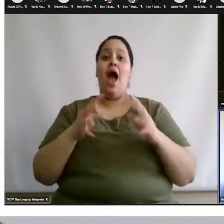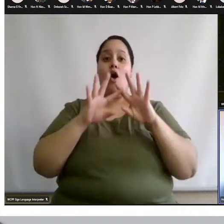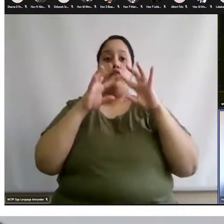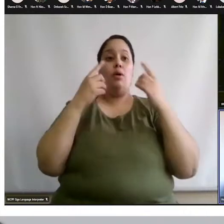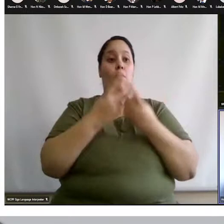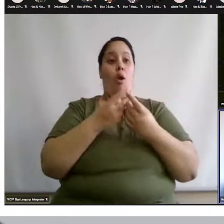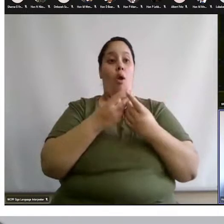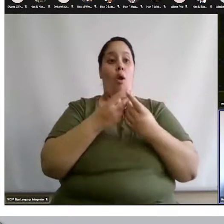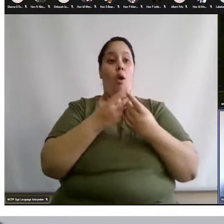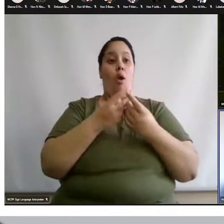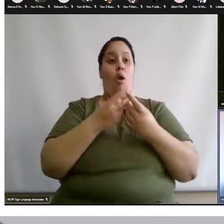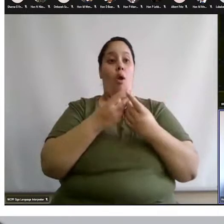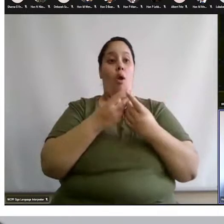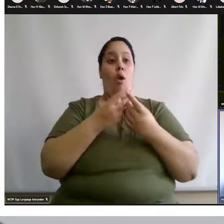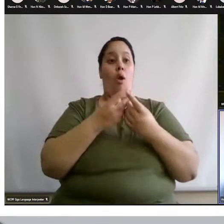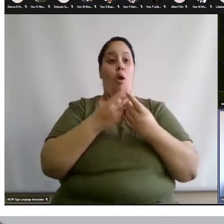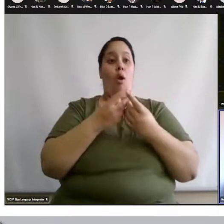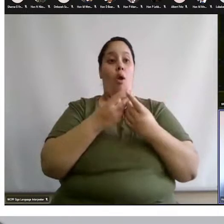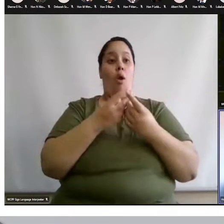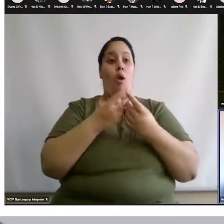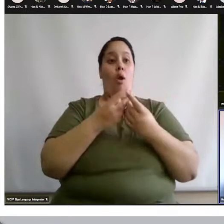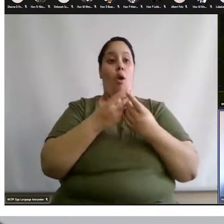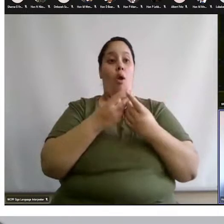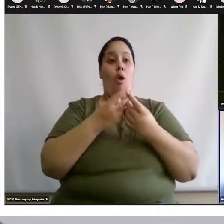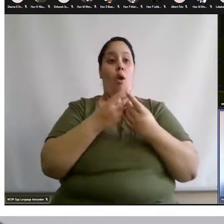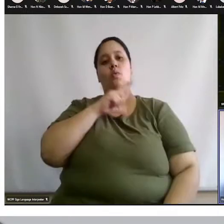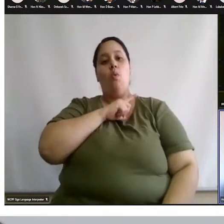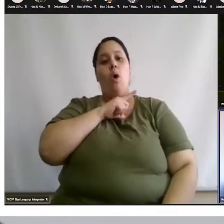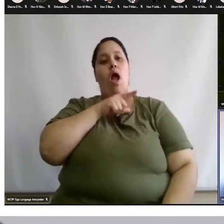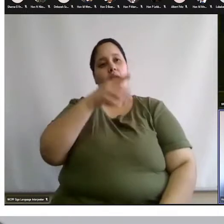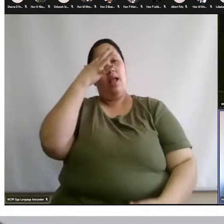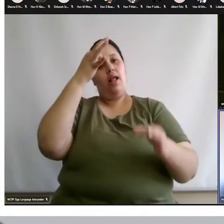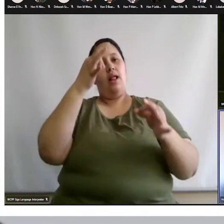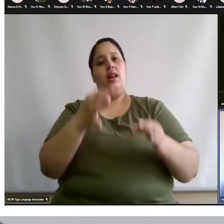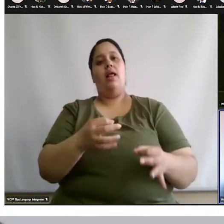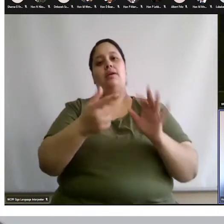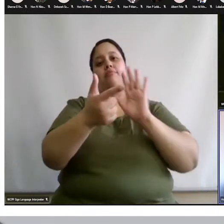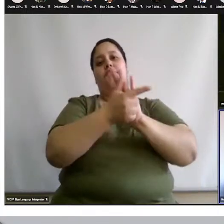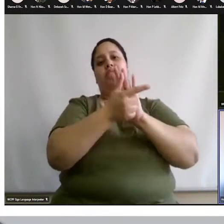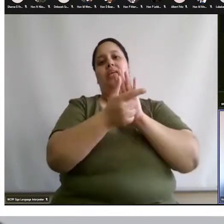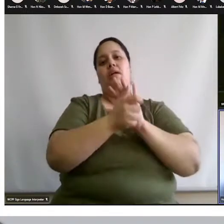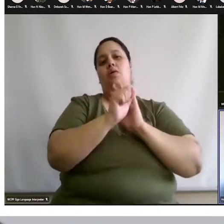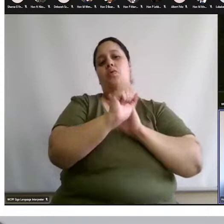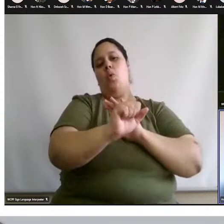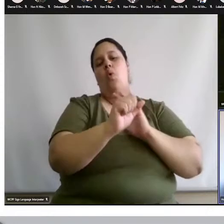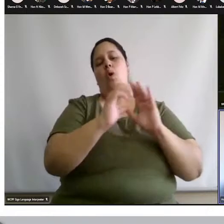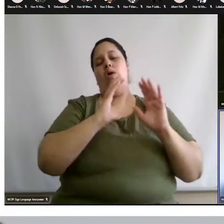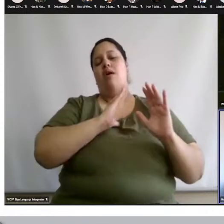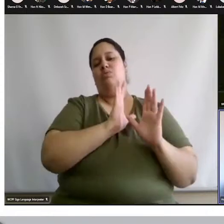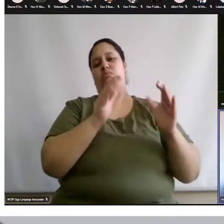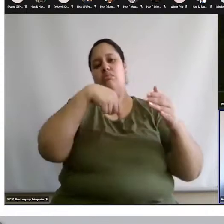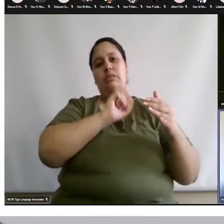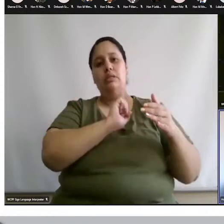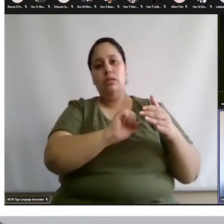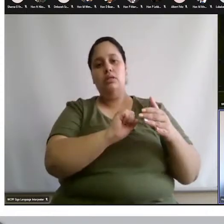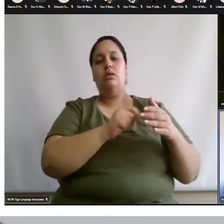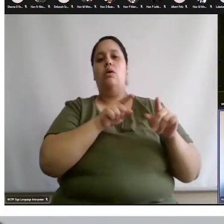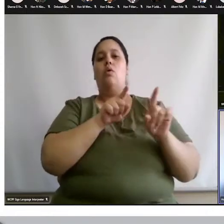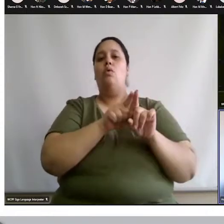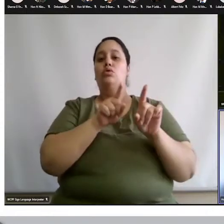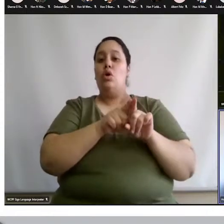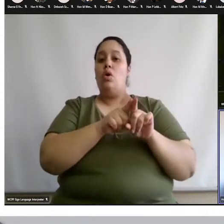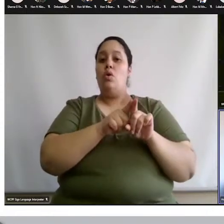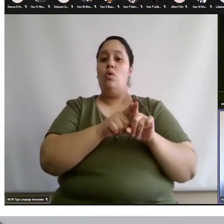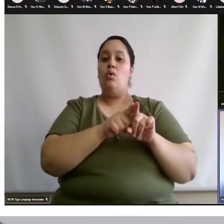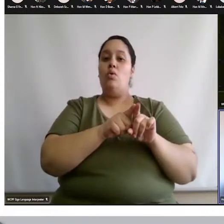against Kannaland for the illegal decisions made in council, and there are back to basic support programs